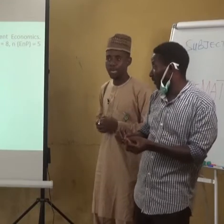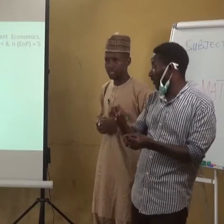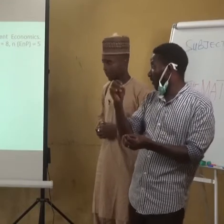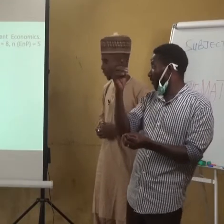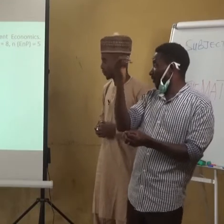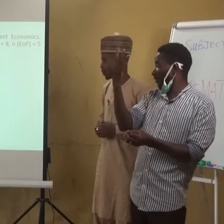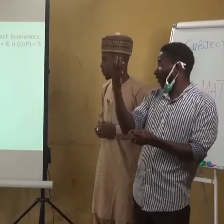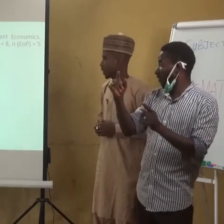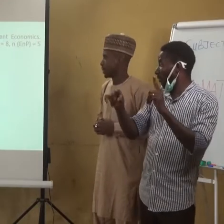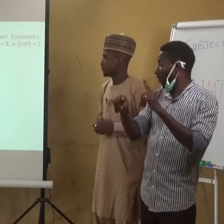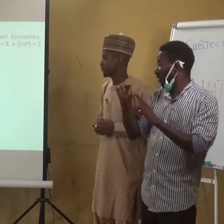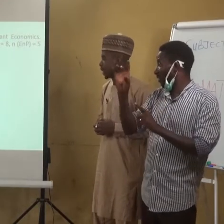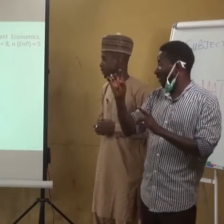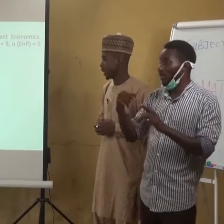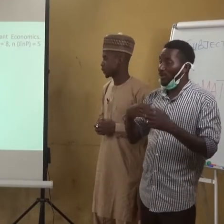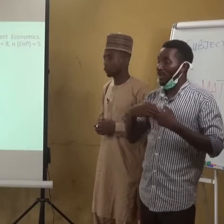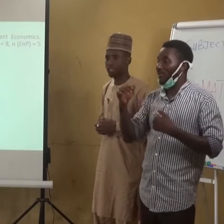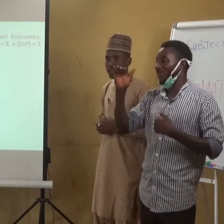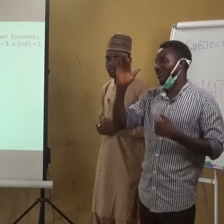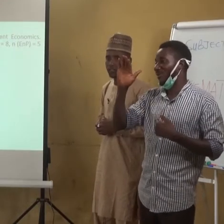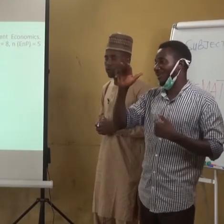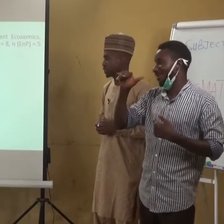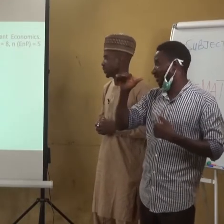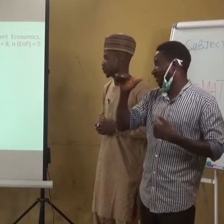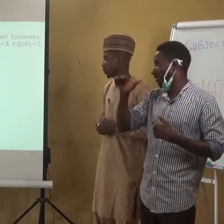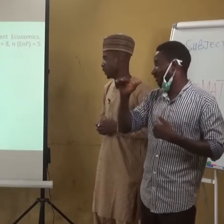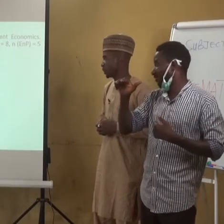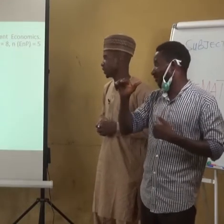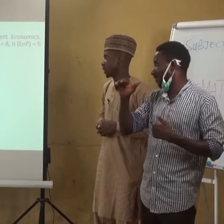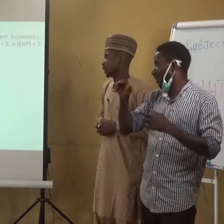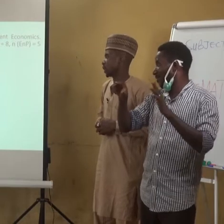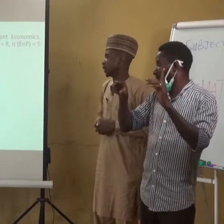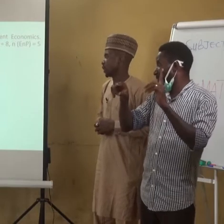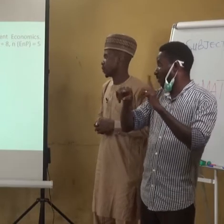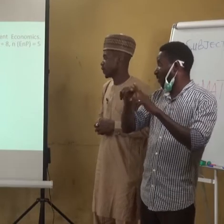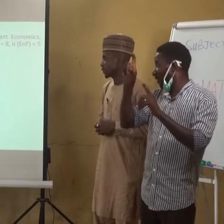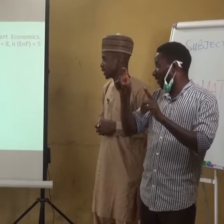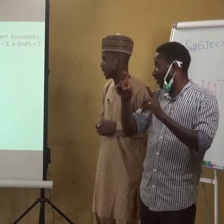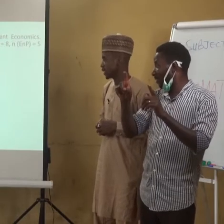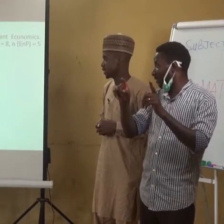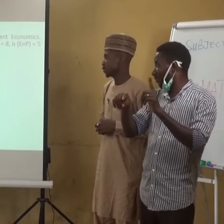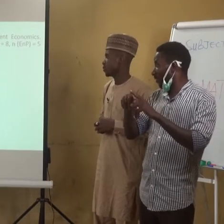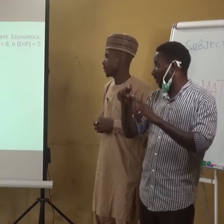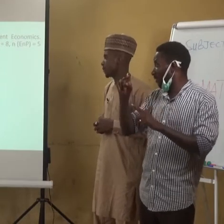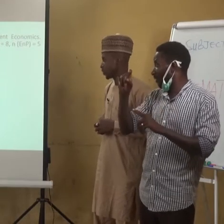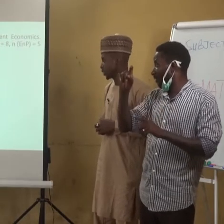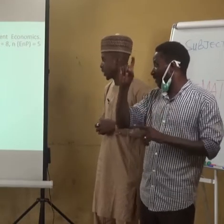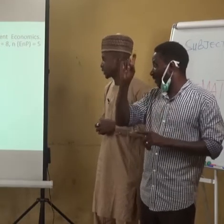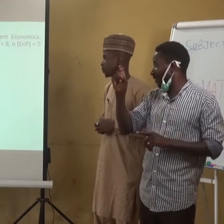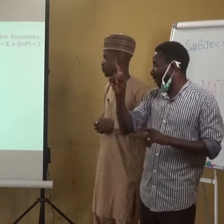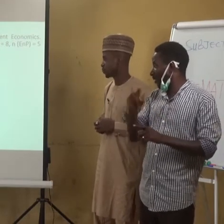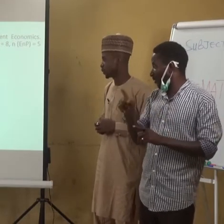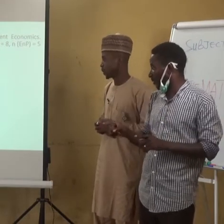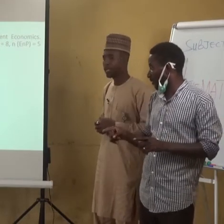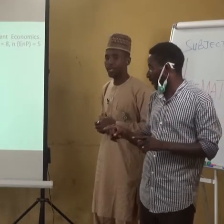have 13. Minus x plus x, they will cancel each other. Then we have 13 minus